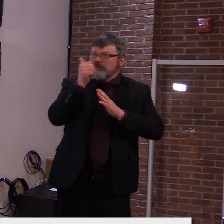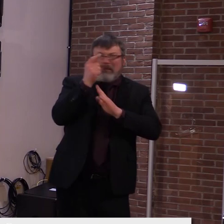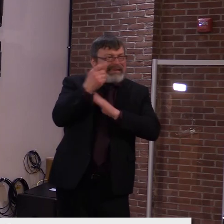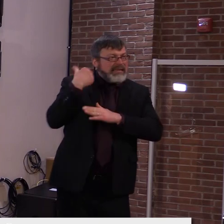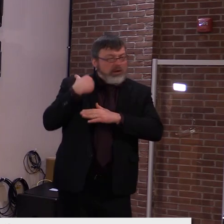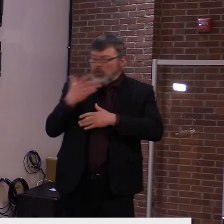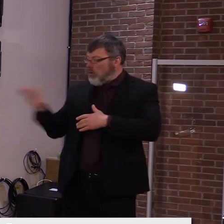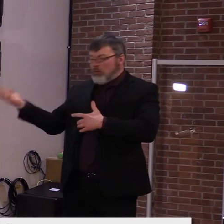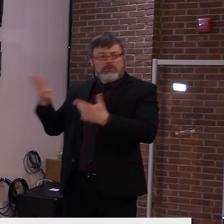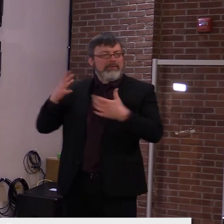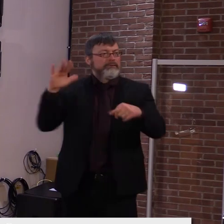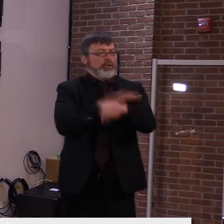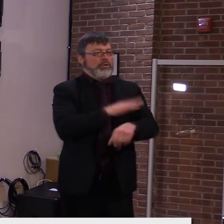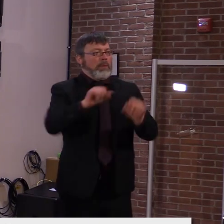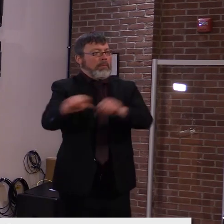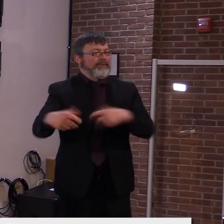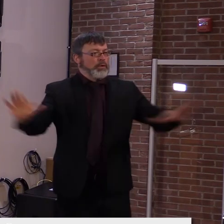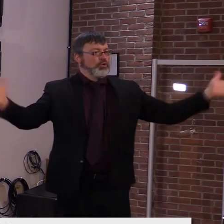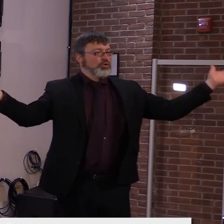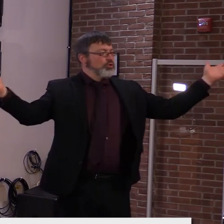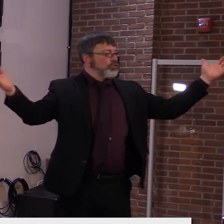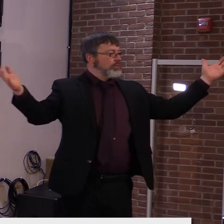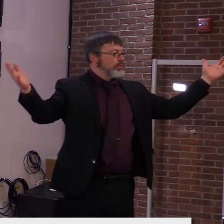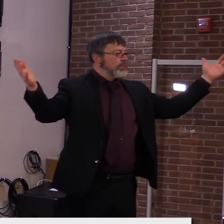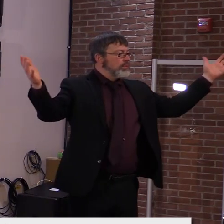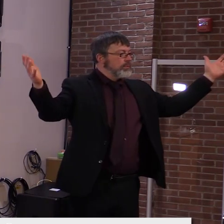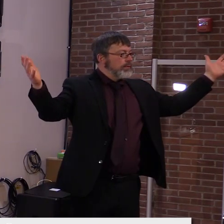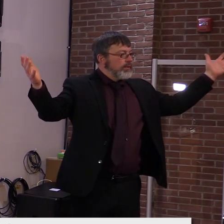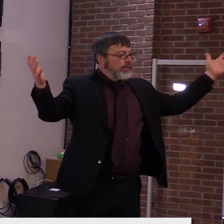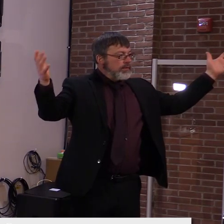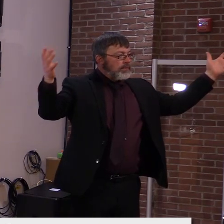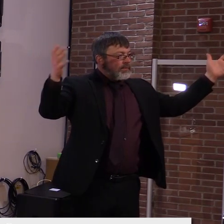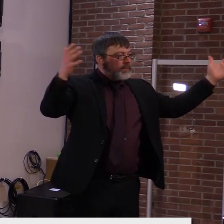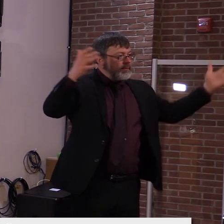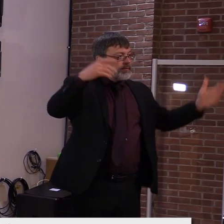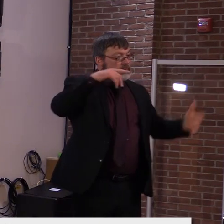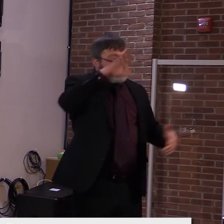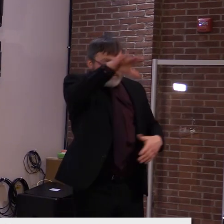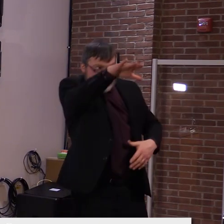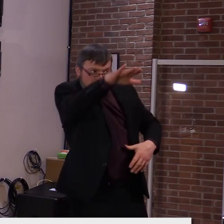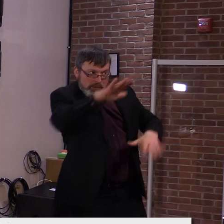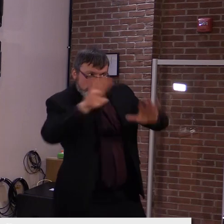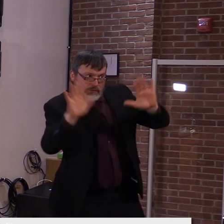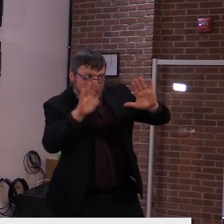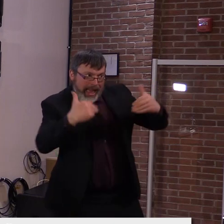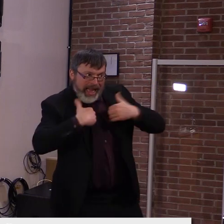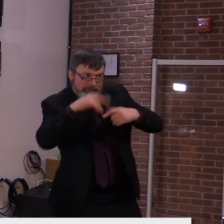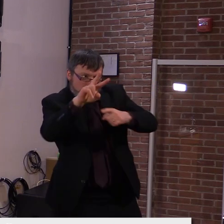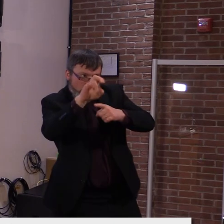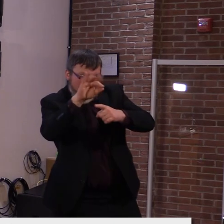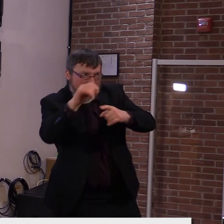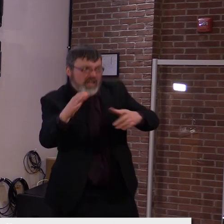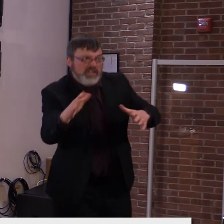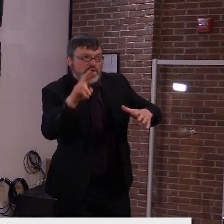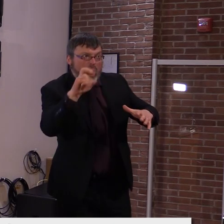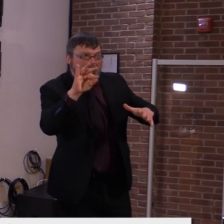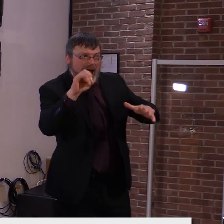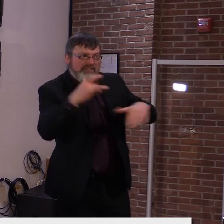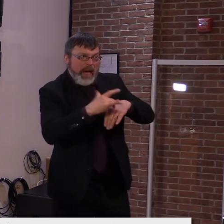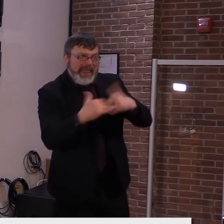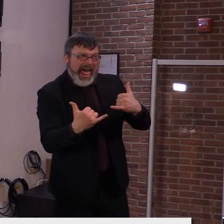290 slots available on Sunday. So I would urge any of those veterans that are 65 and older,